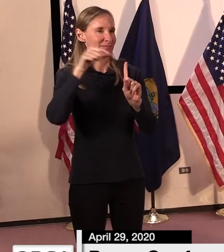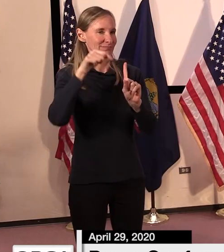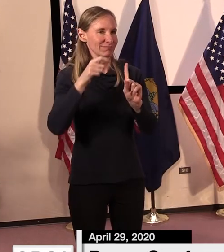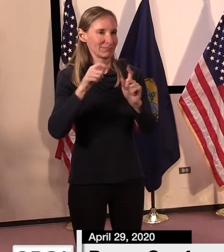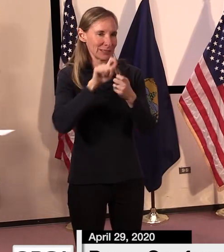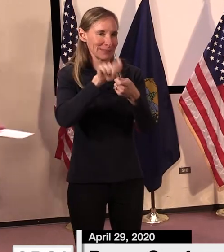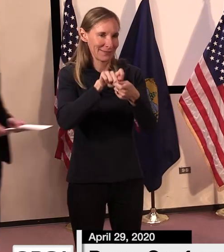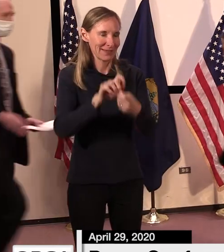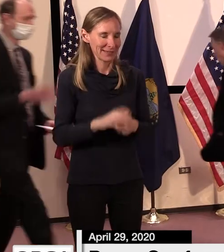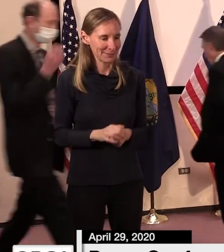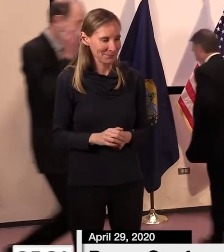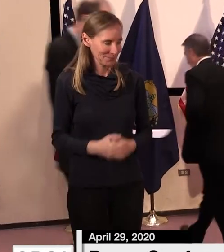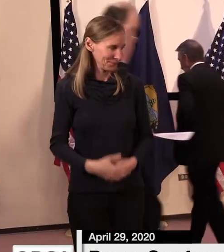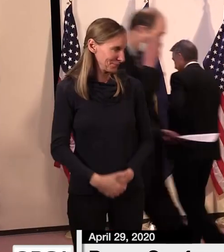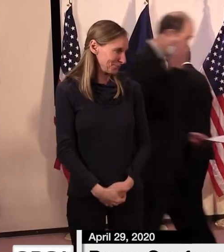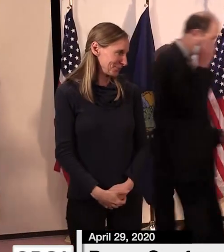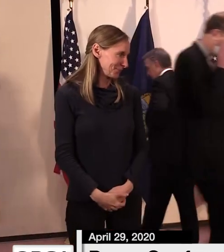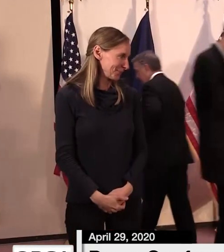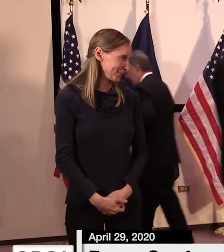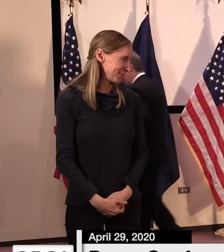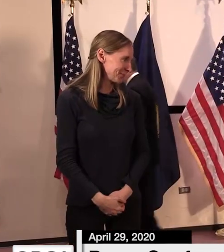Levine.